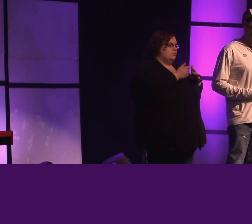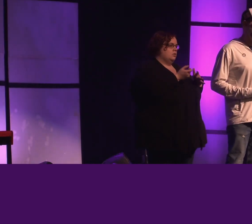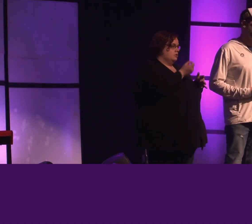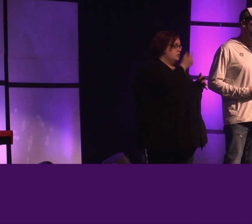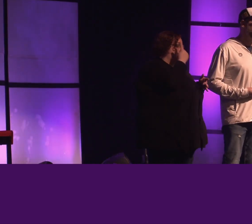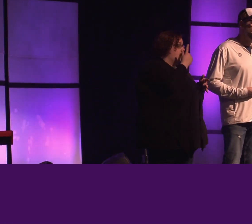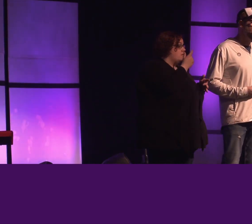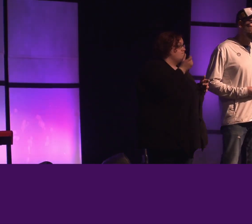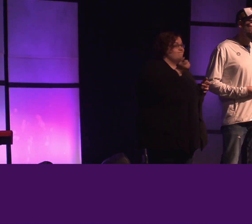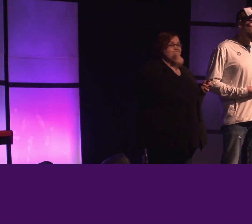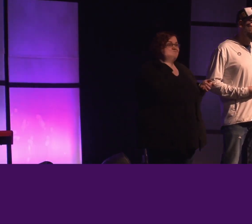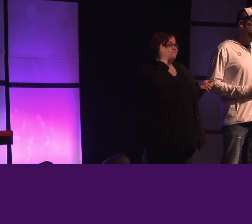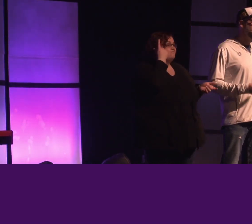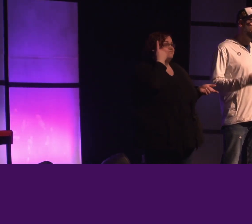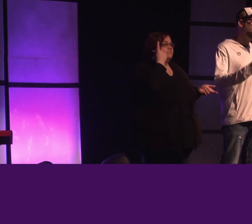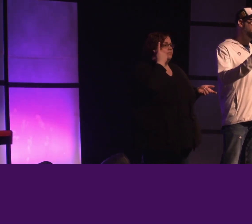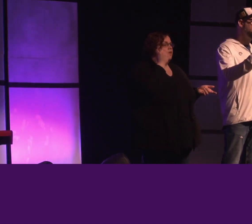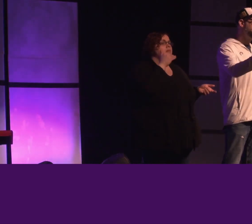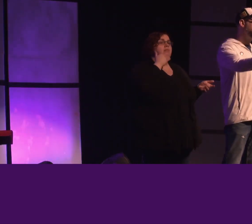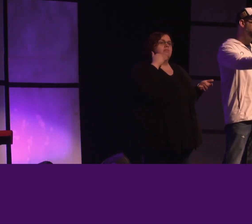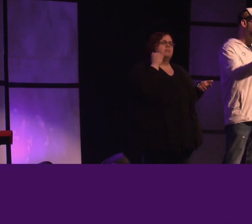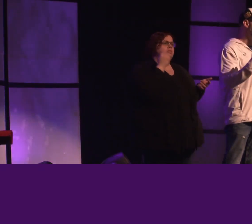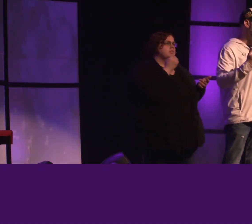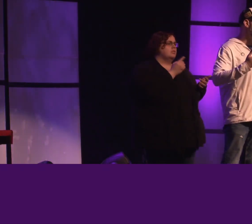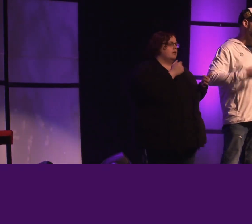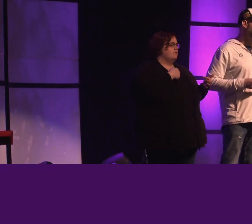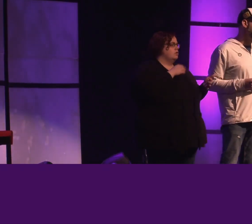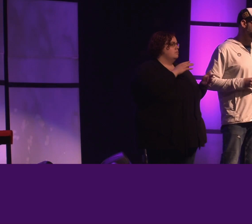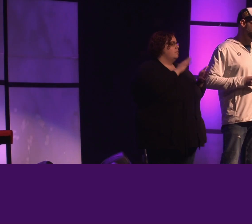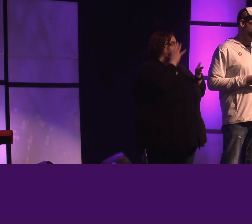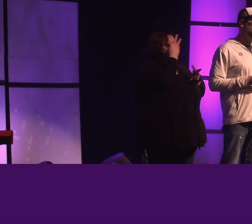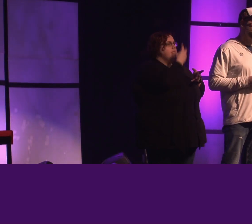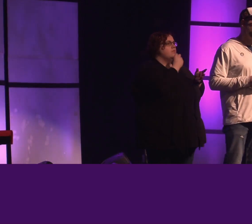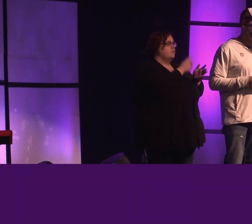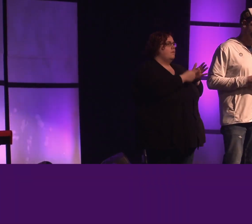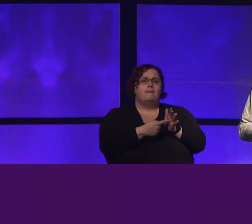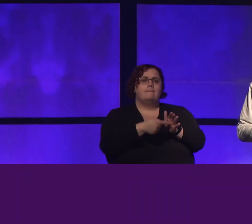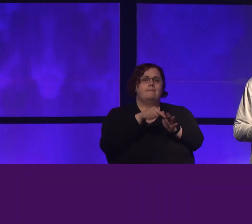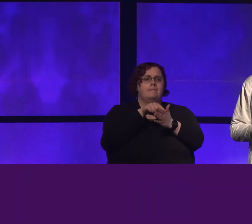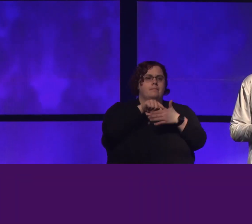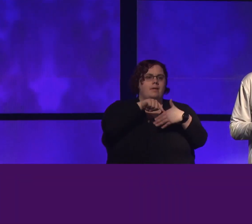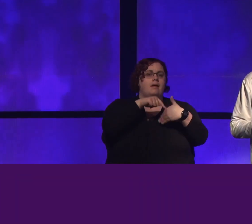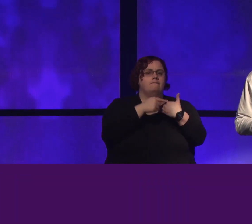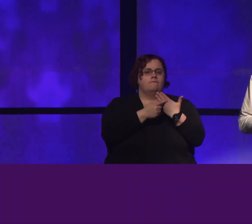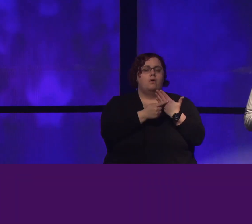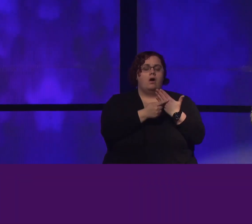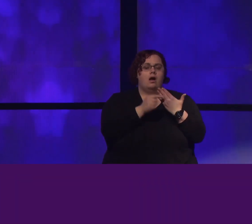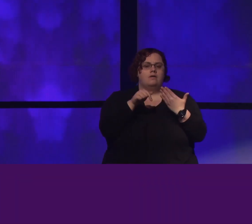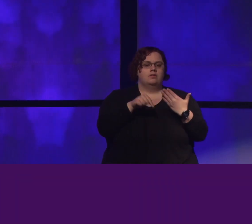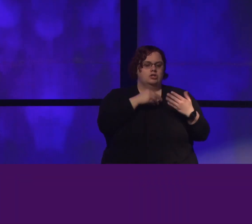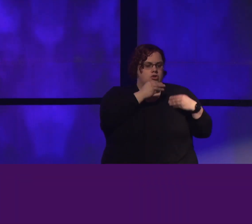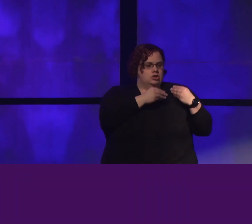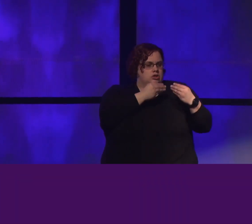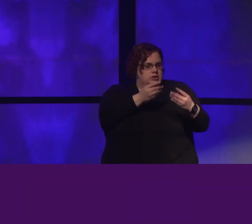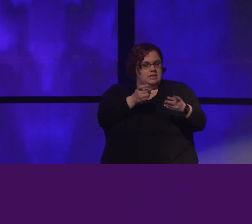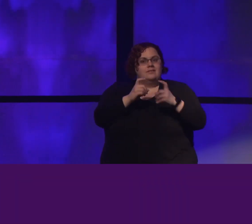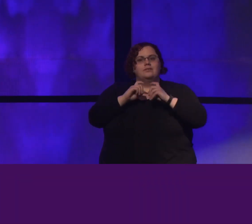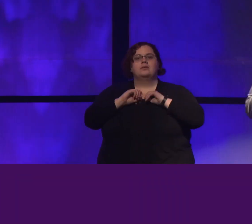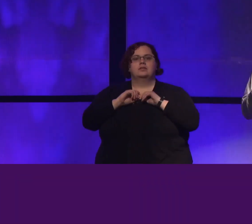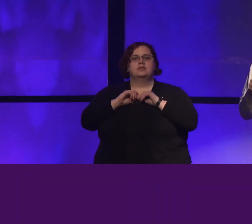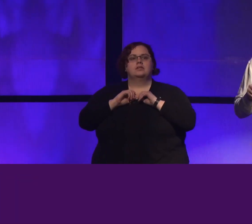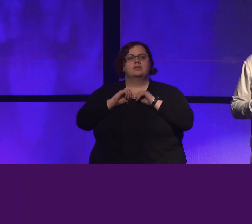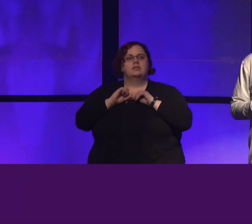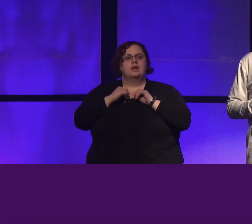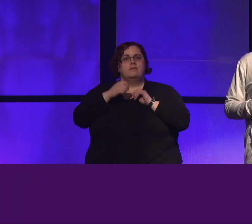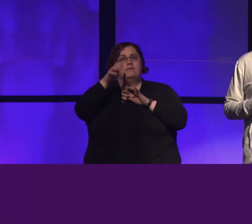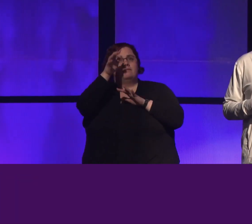don't understand, thank you for this beautiful metaphor that our tradition has given to us of intimacy